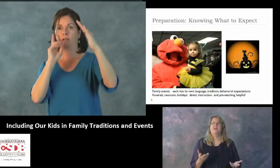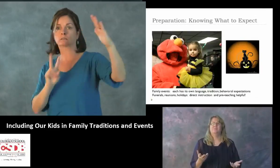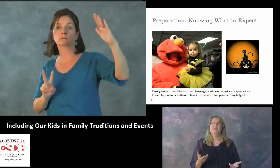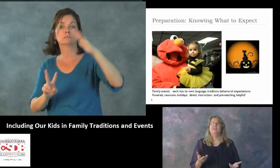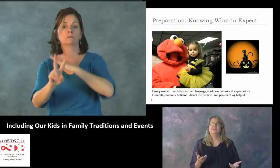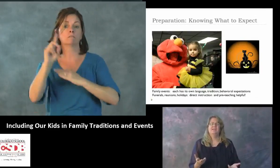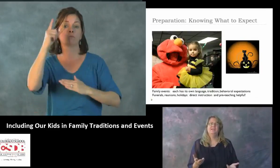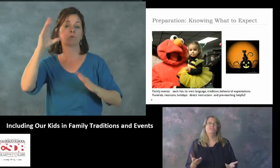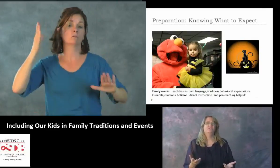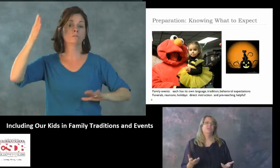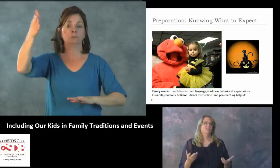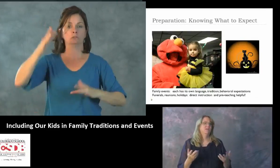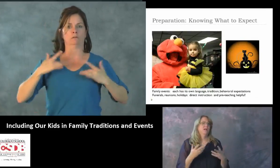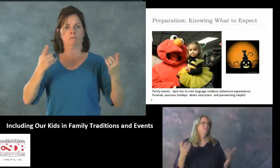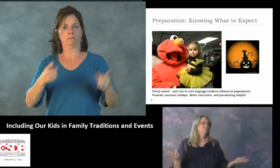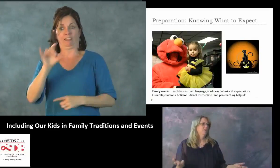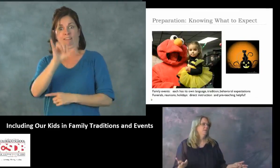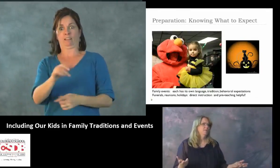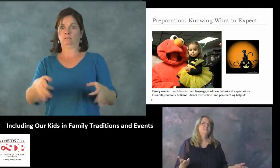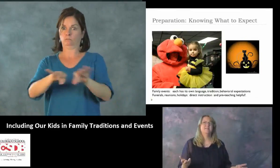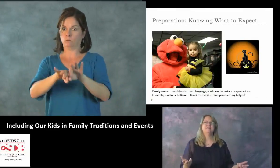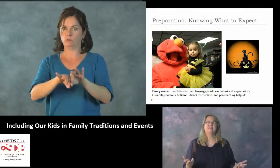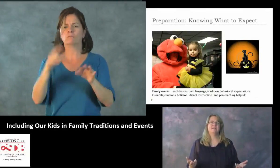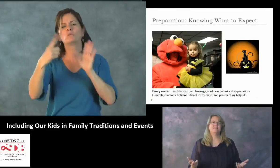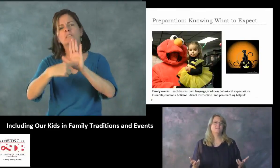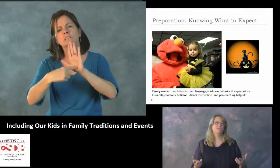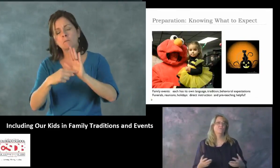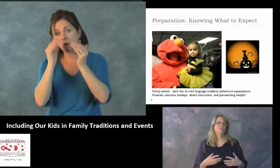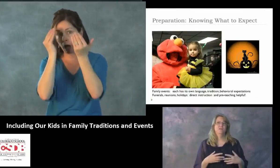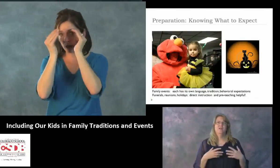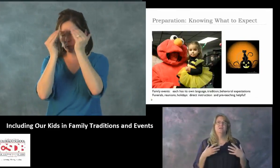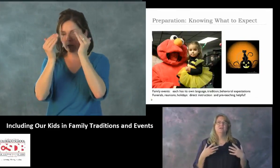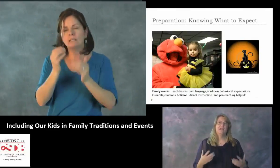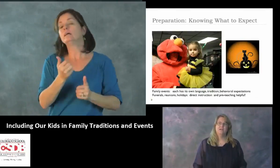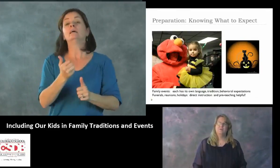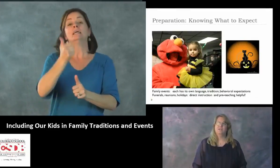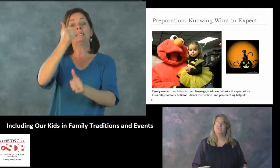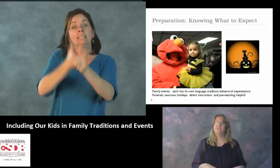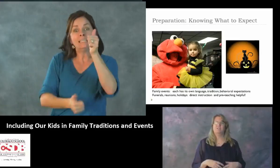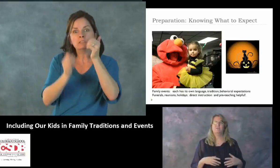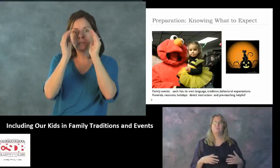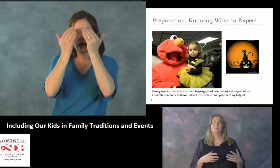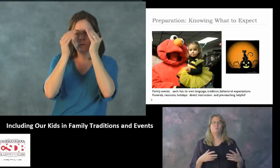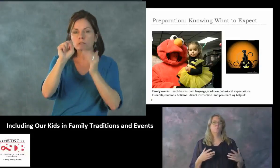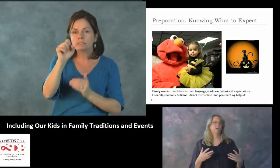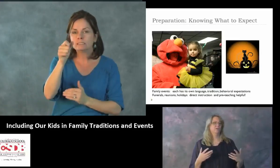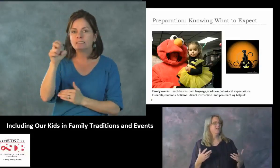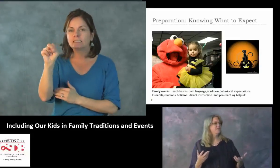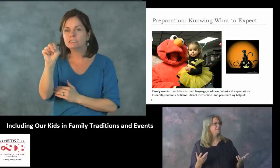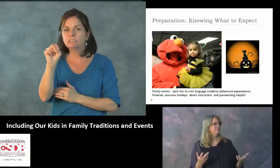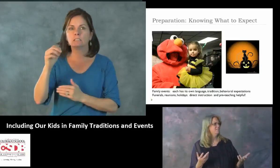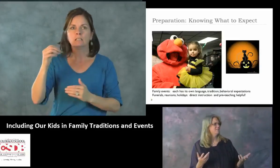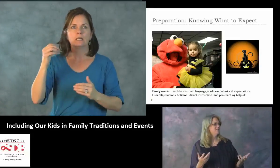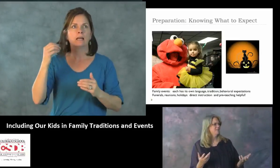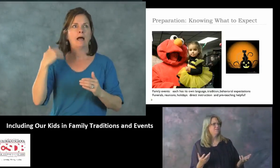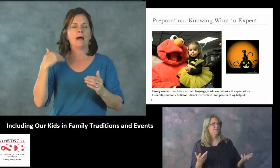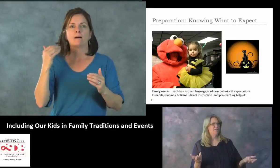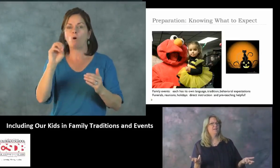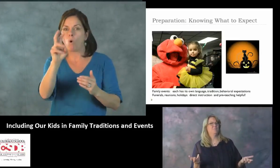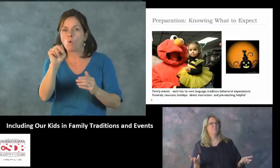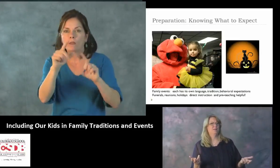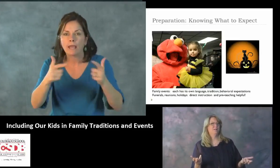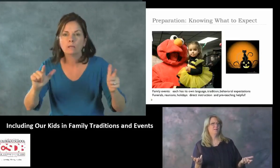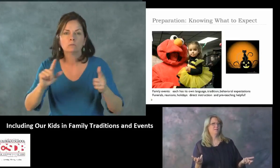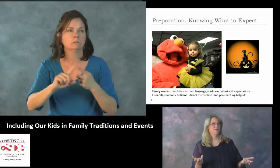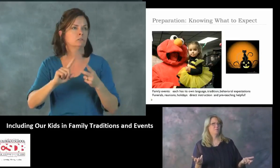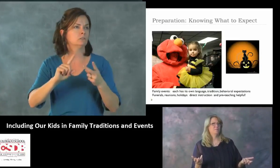about Halloween. Each Halloween season has its own language, its own weird customs. It's the only